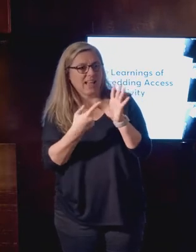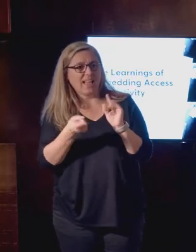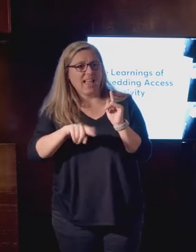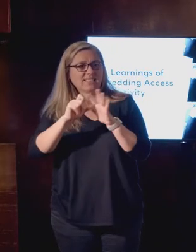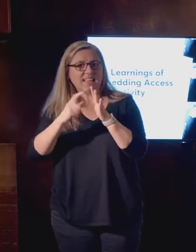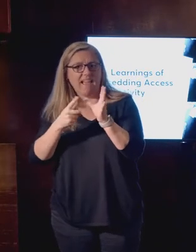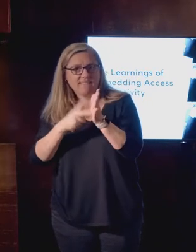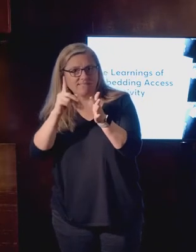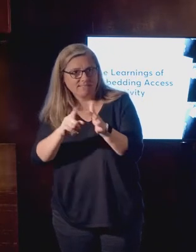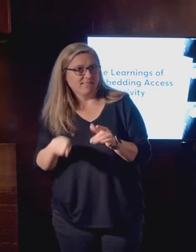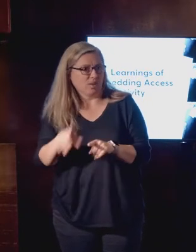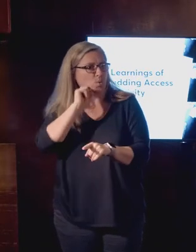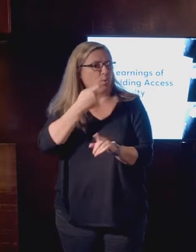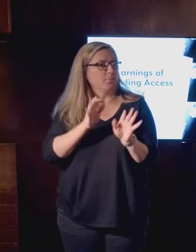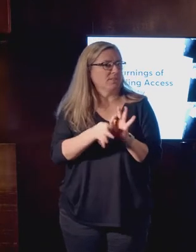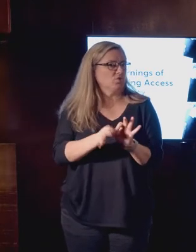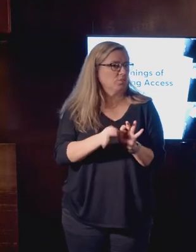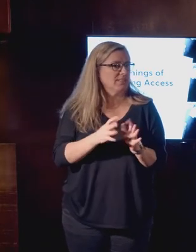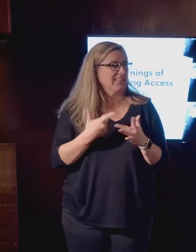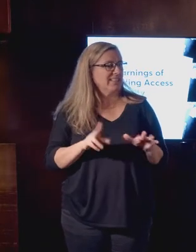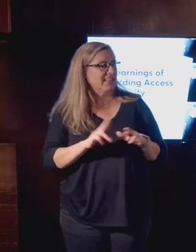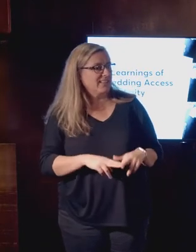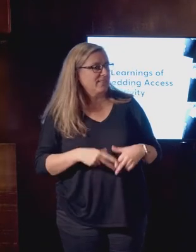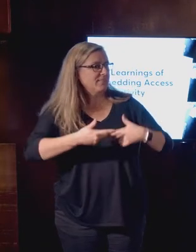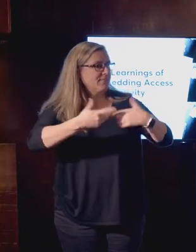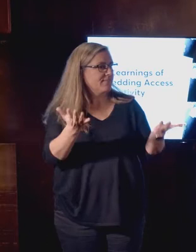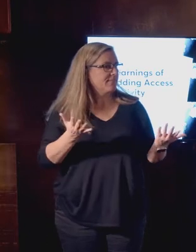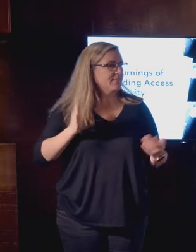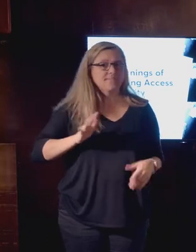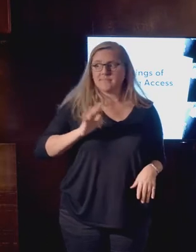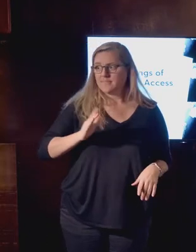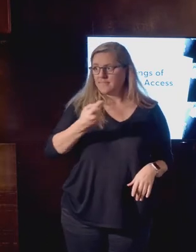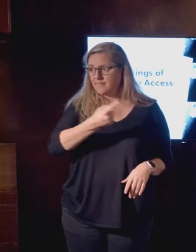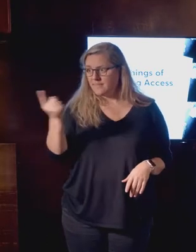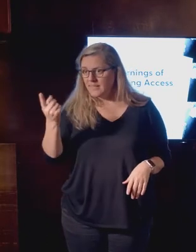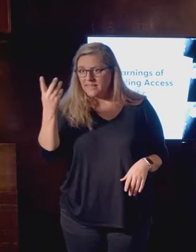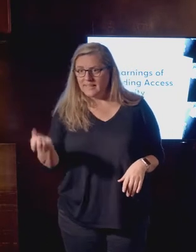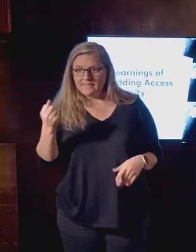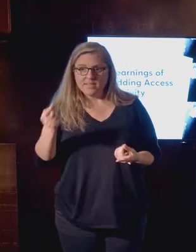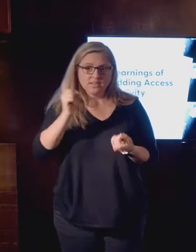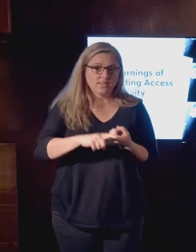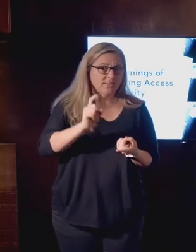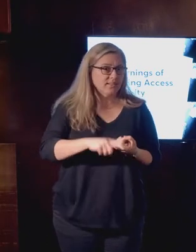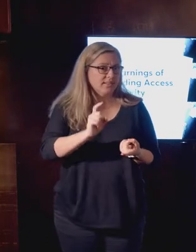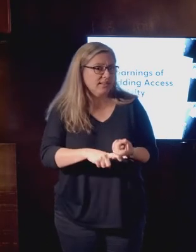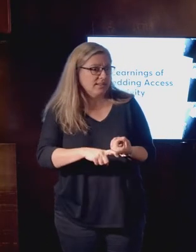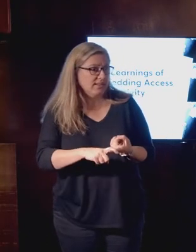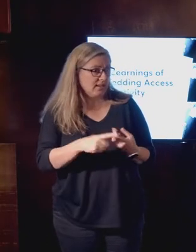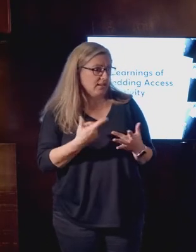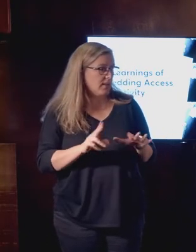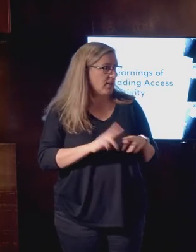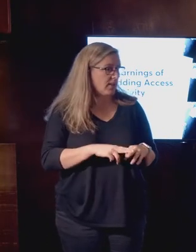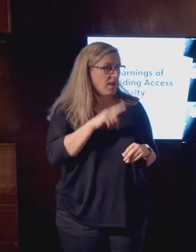who will be interpreting. If there is a need for Auslan interpreters, they will continue to interpret and